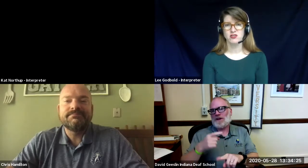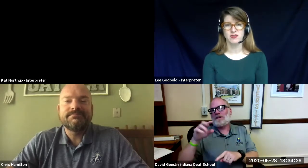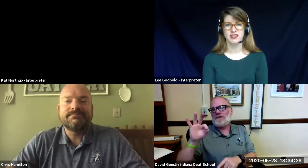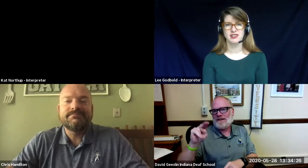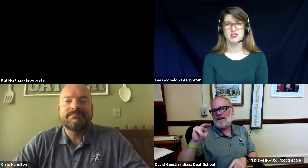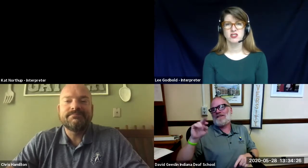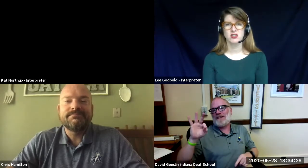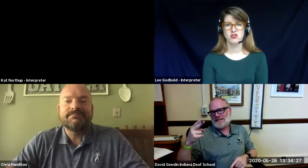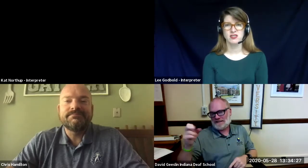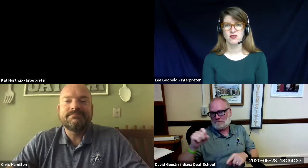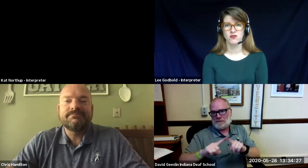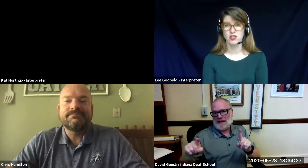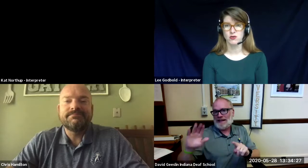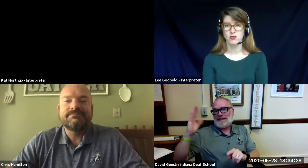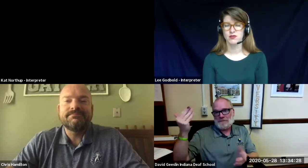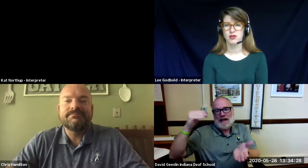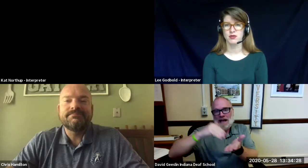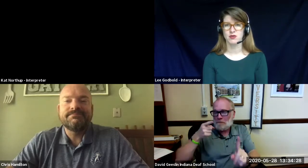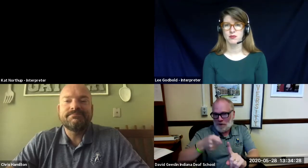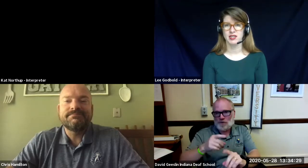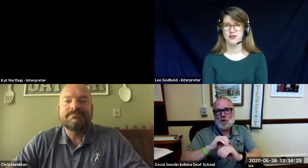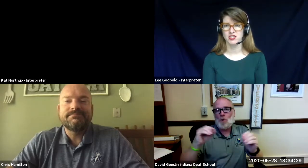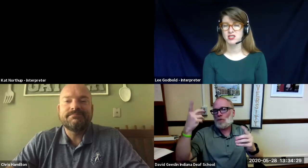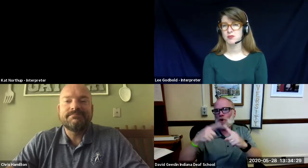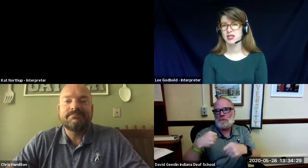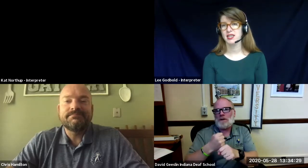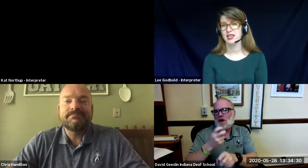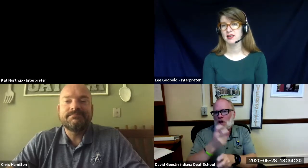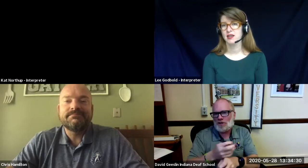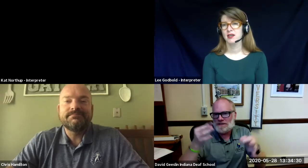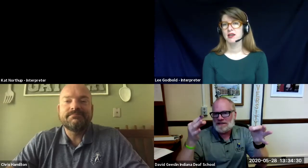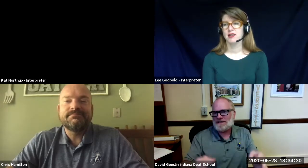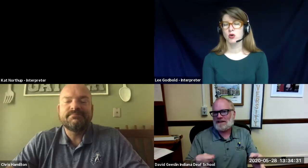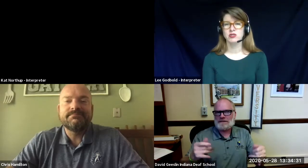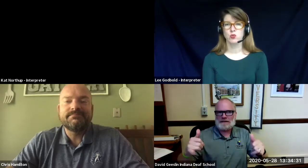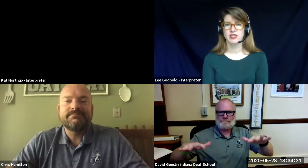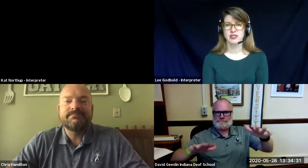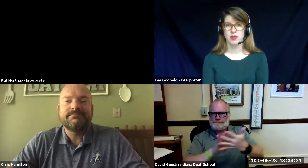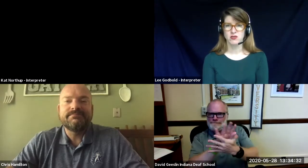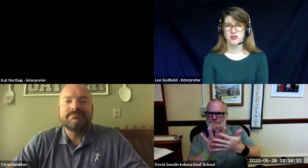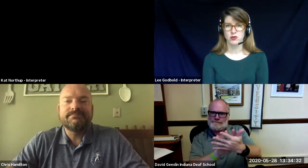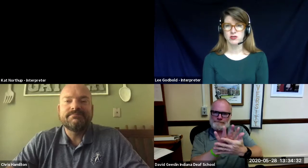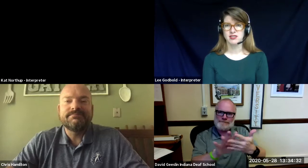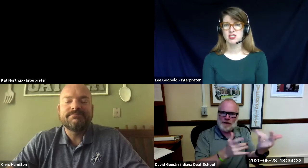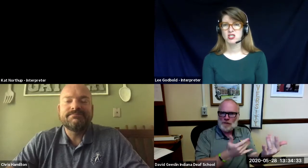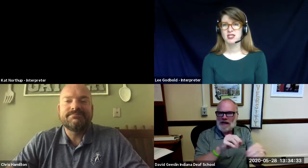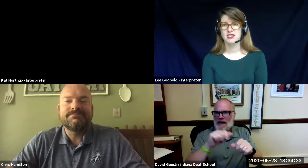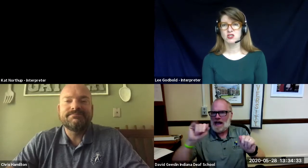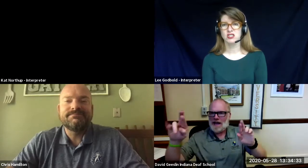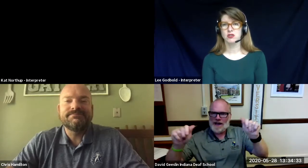just find that such an interesting view coming from NFHS. But again, no one's willing to make those difficult decisions. They're still